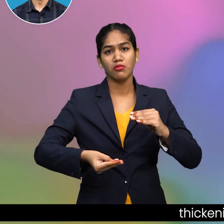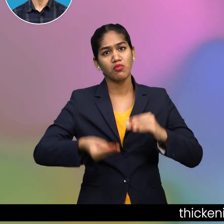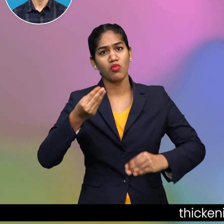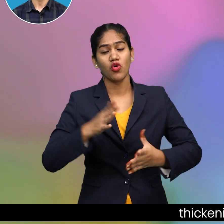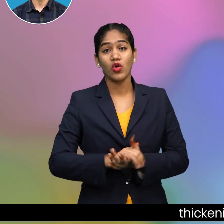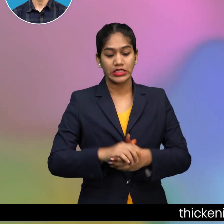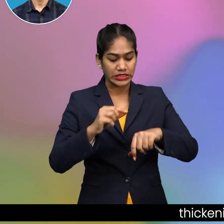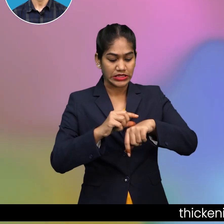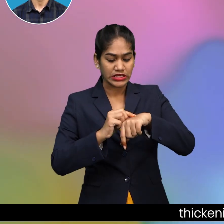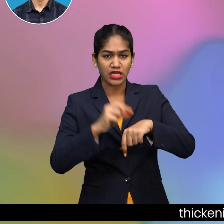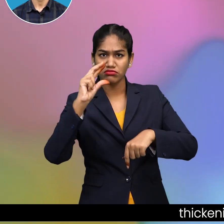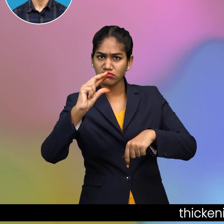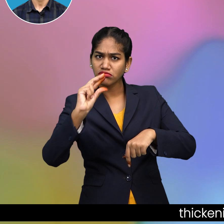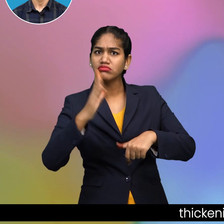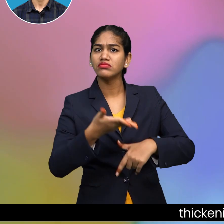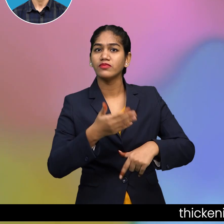thickening of the skin,